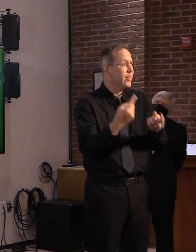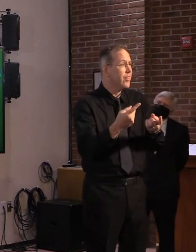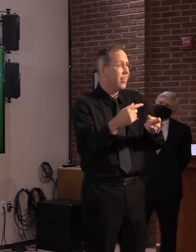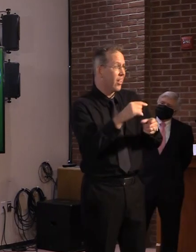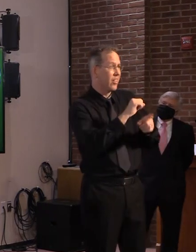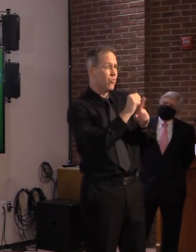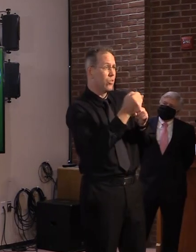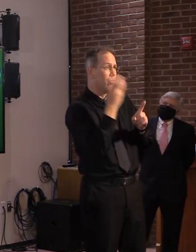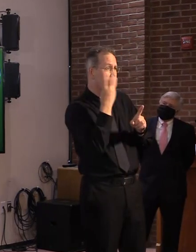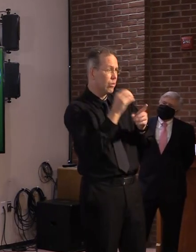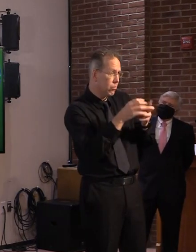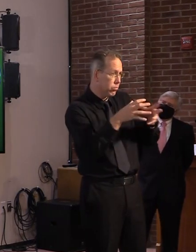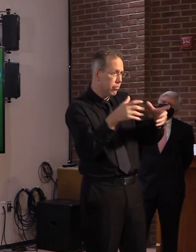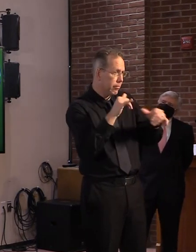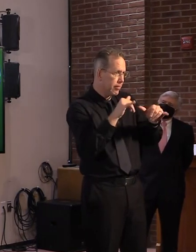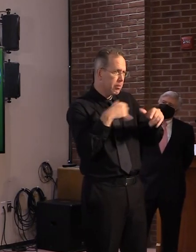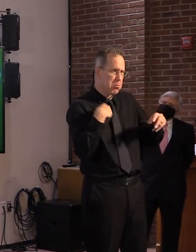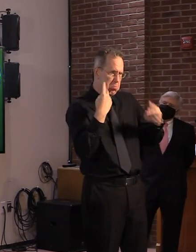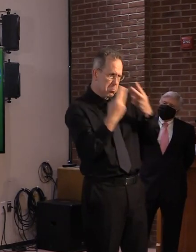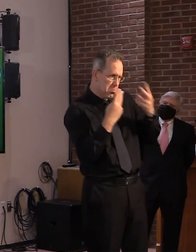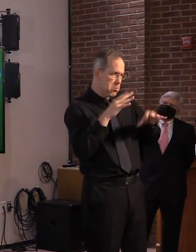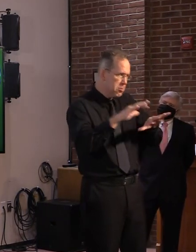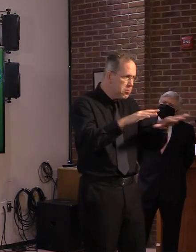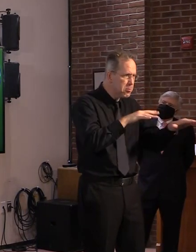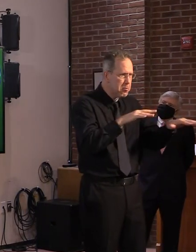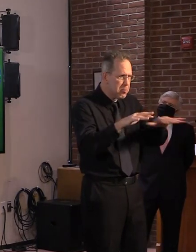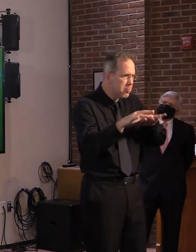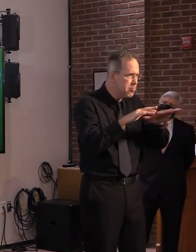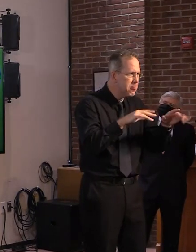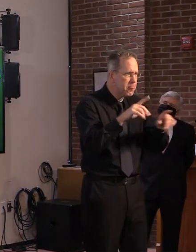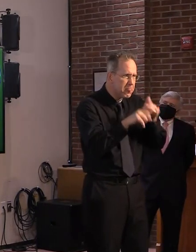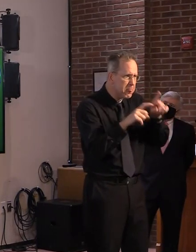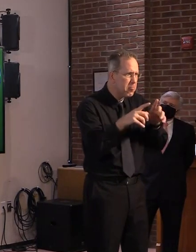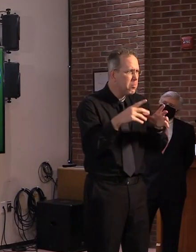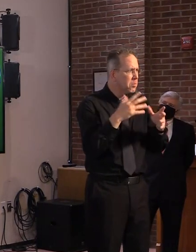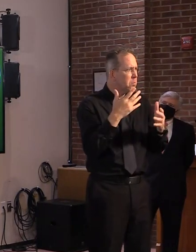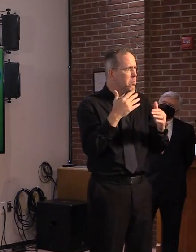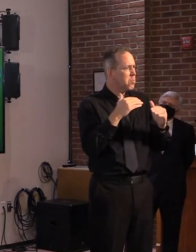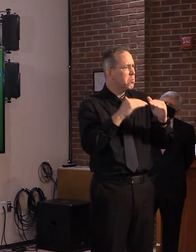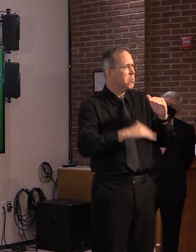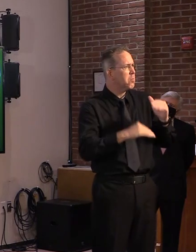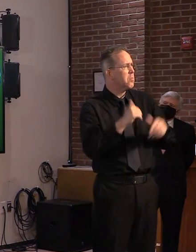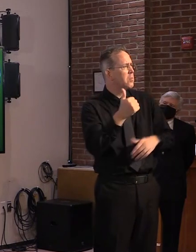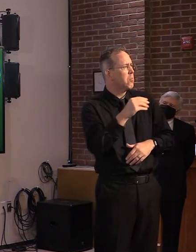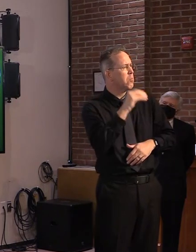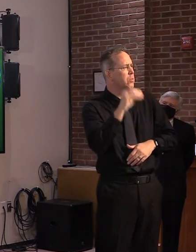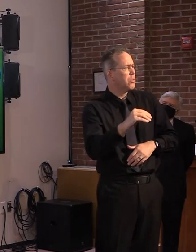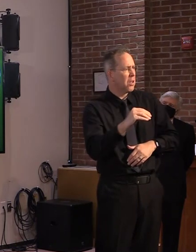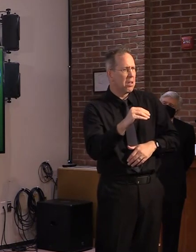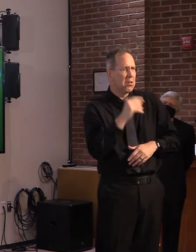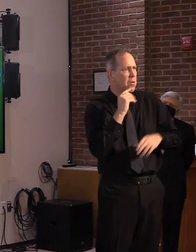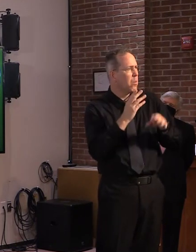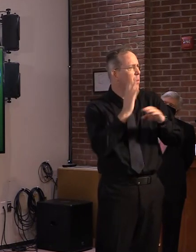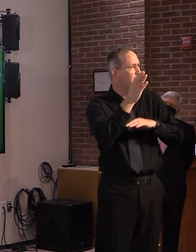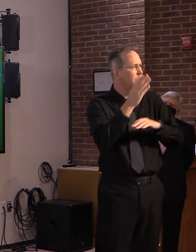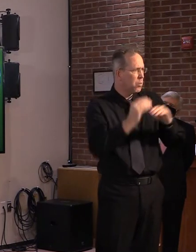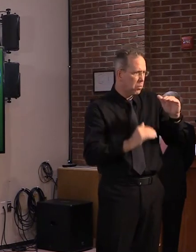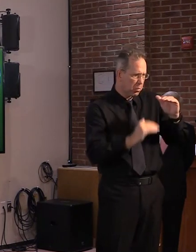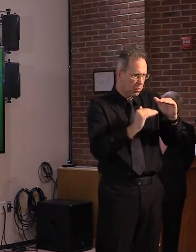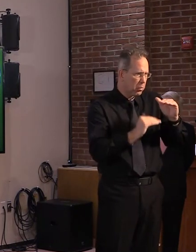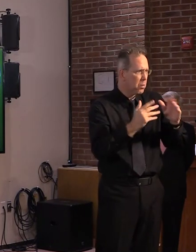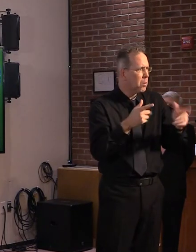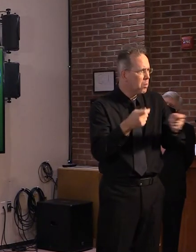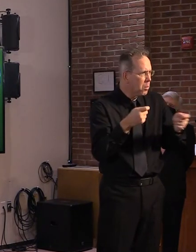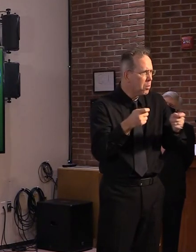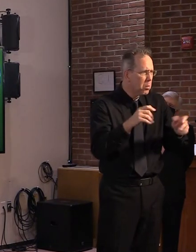a tenth of the capacity that we envisioned we might have in a very severe outbreak that would be statewide